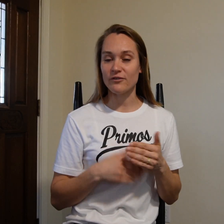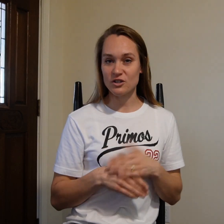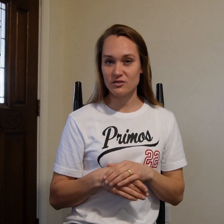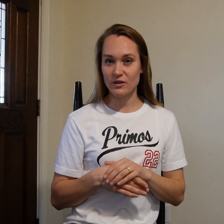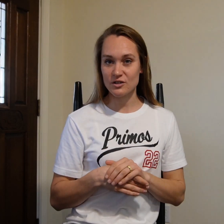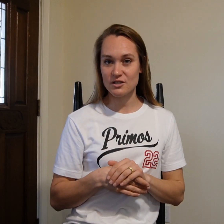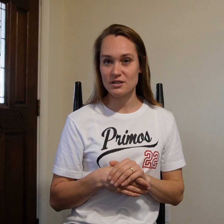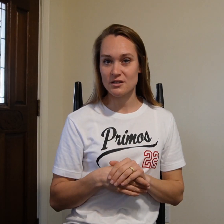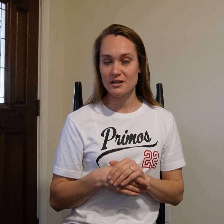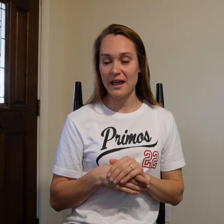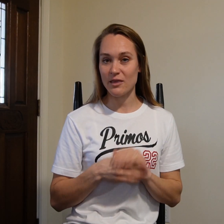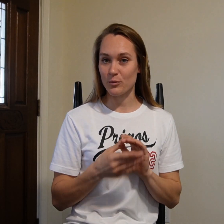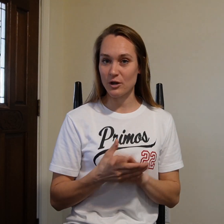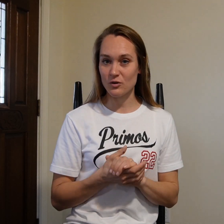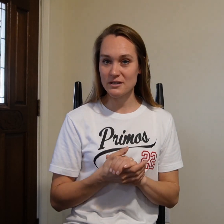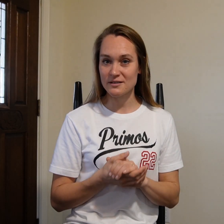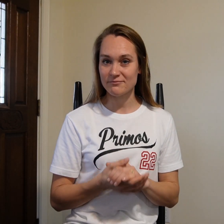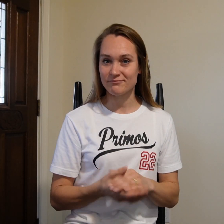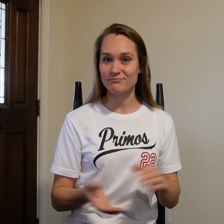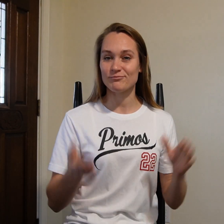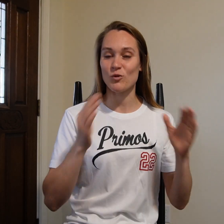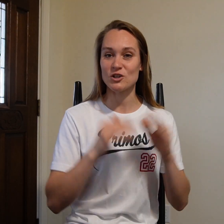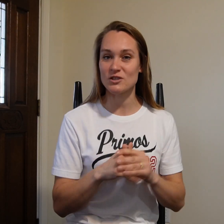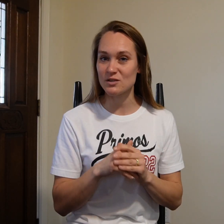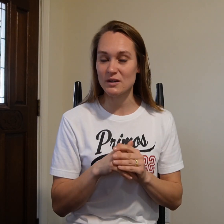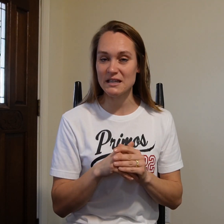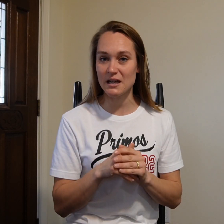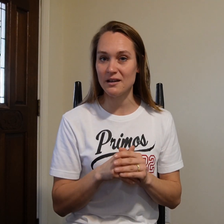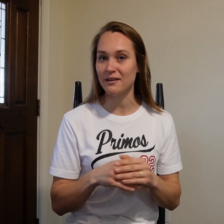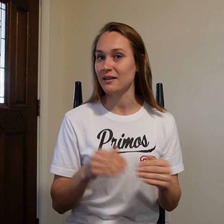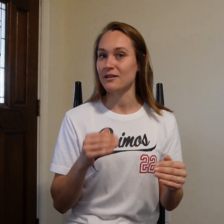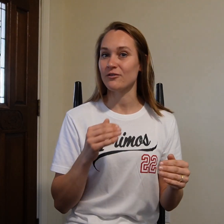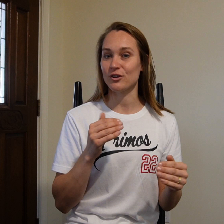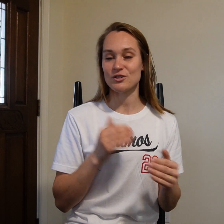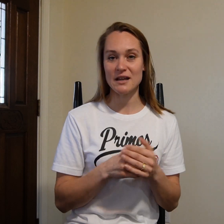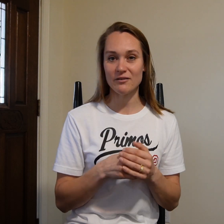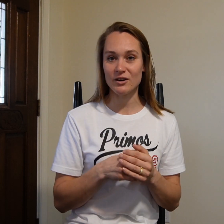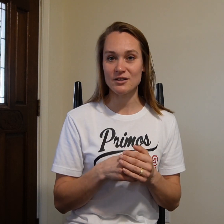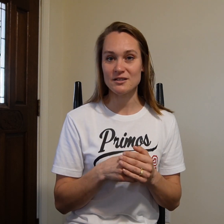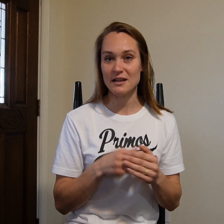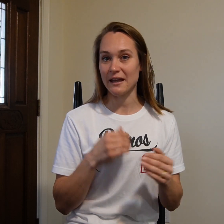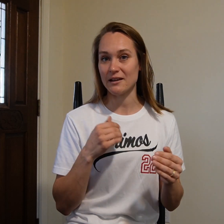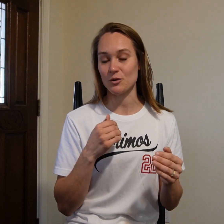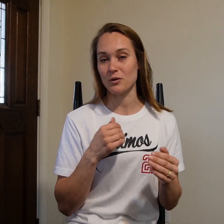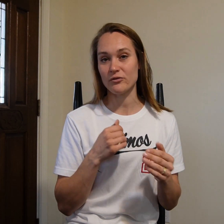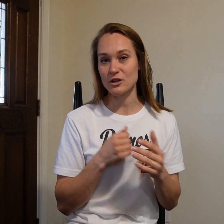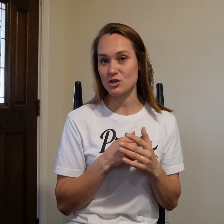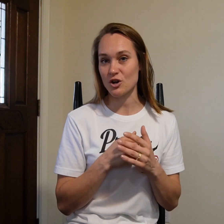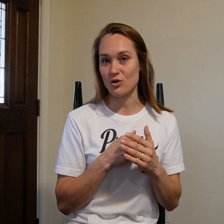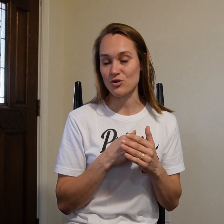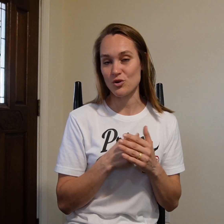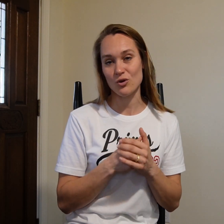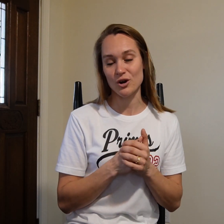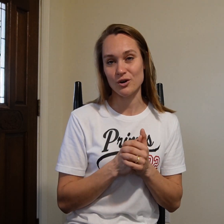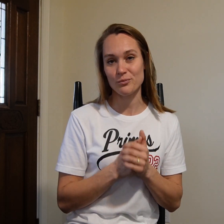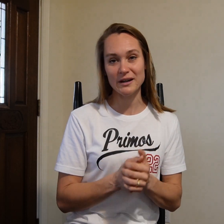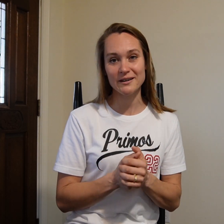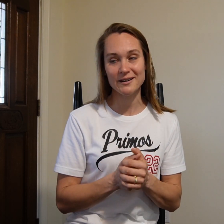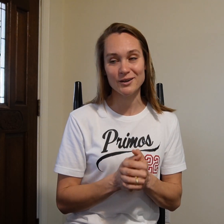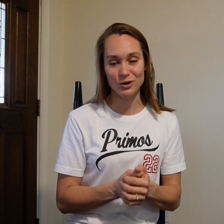first verse and the pre-chorus, watch this one again for your second verse and a refresher on your